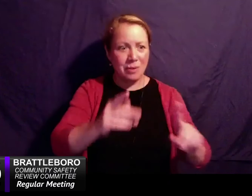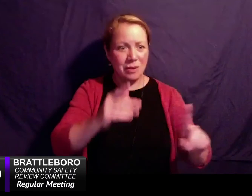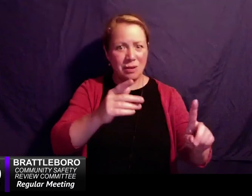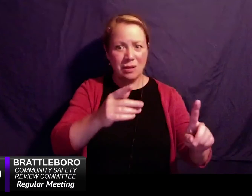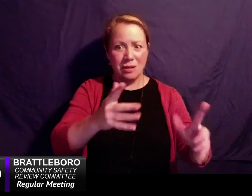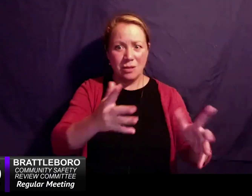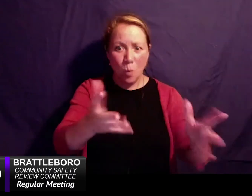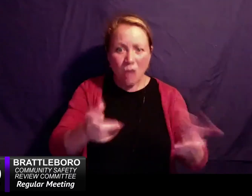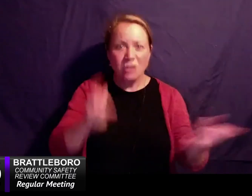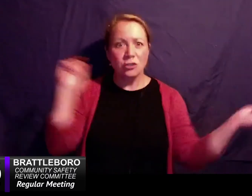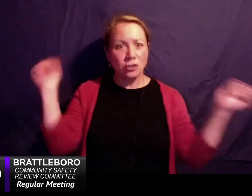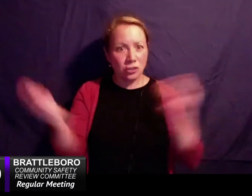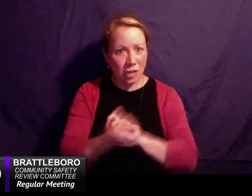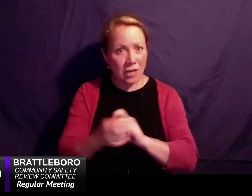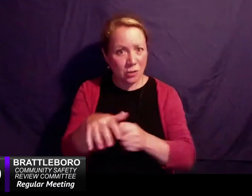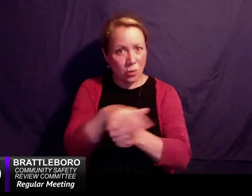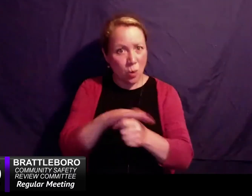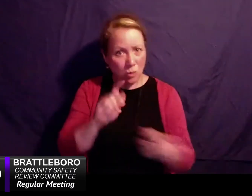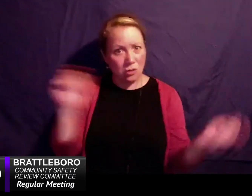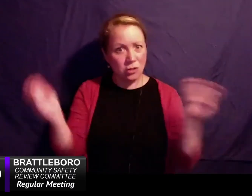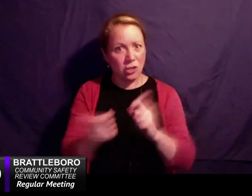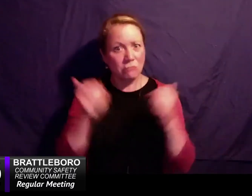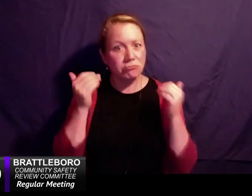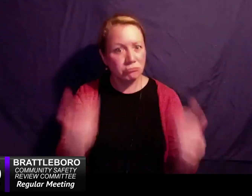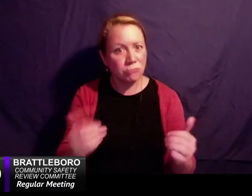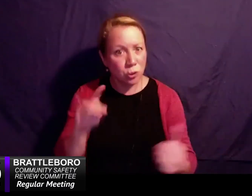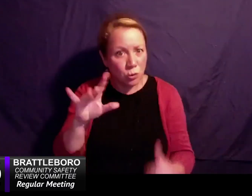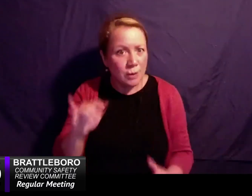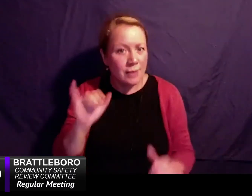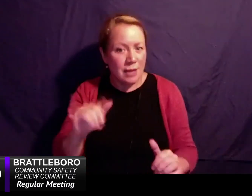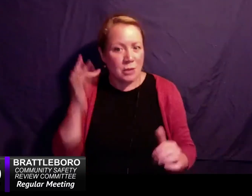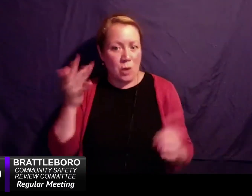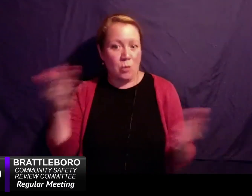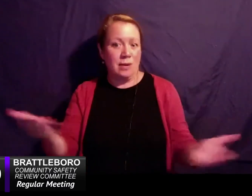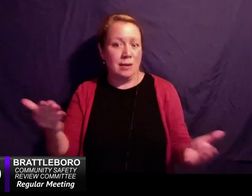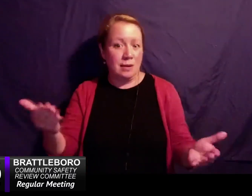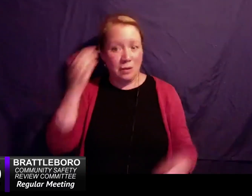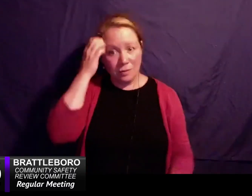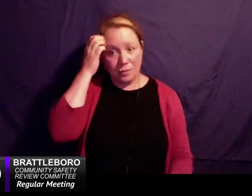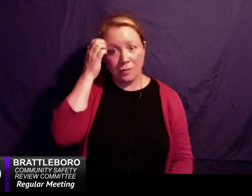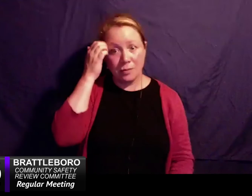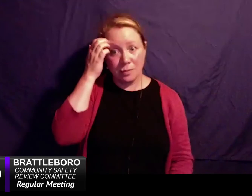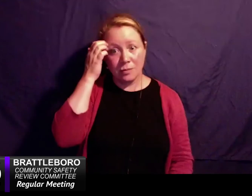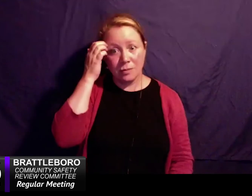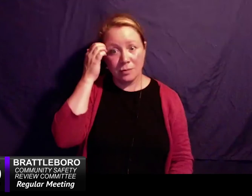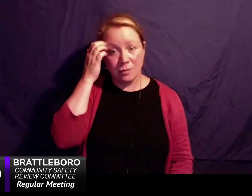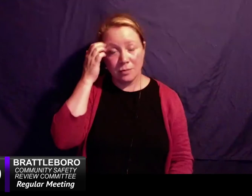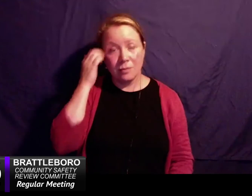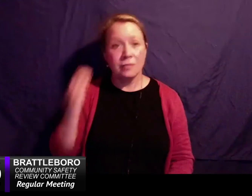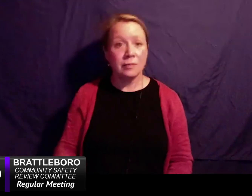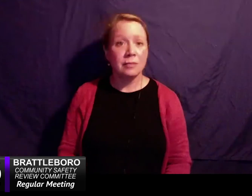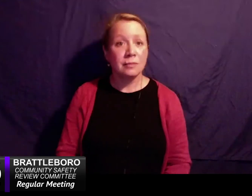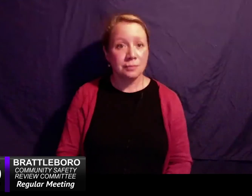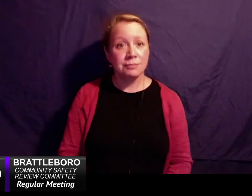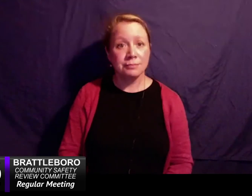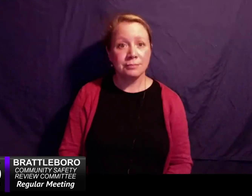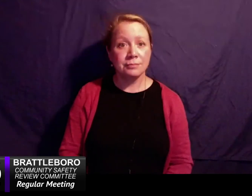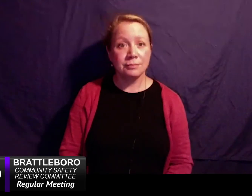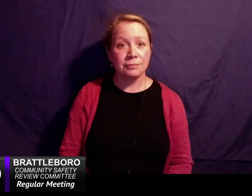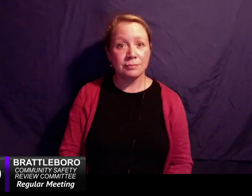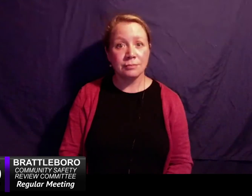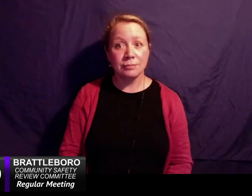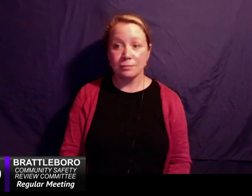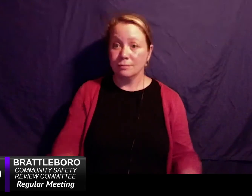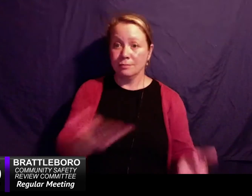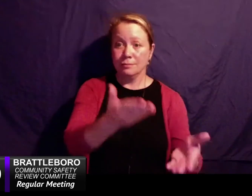to make change locally. And that is the proposal that was approved for us to facilitate. So you all